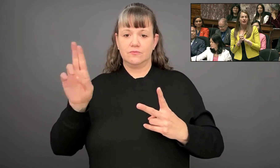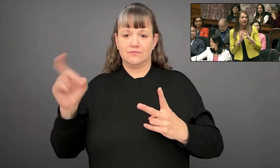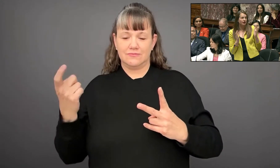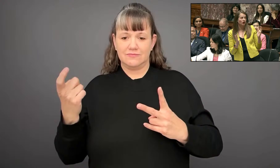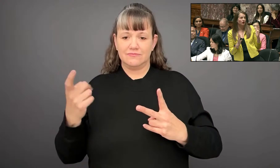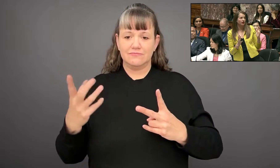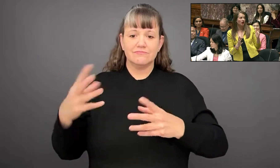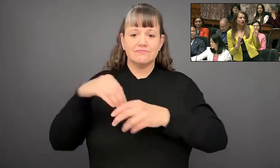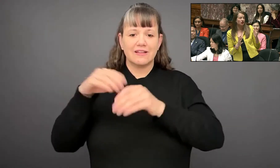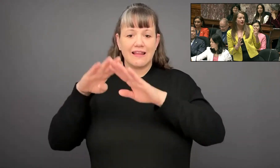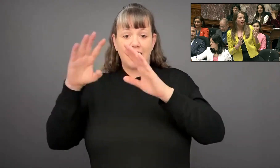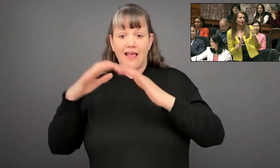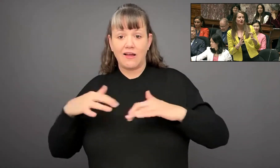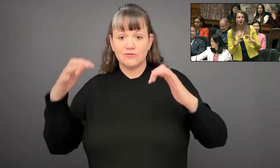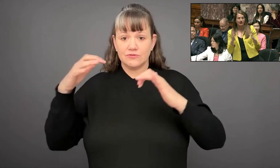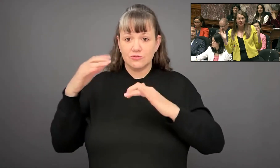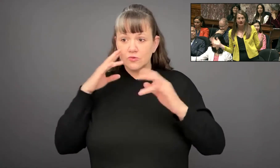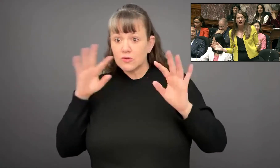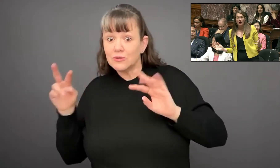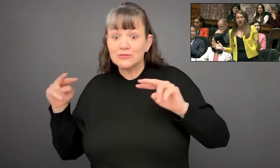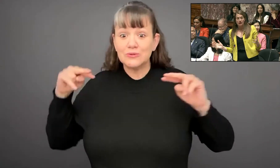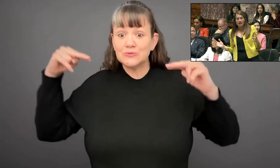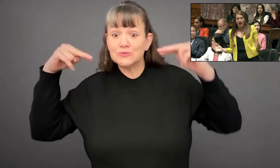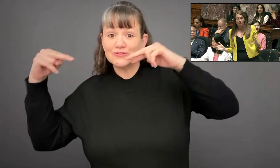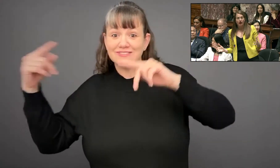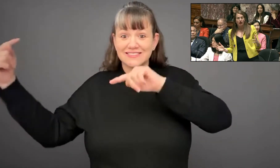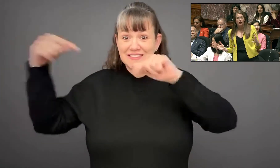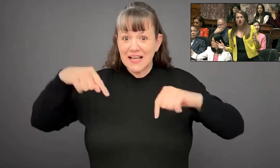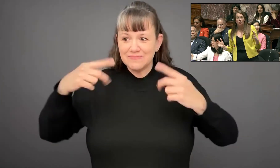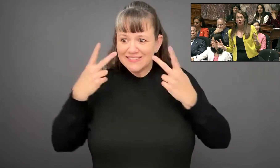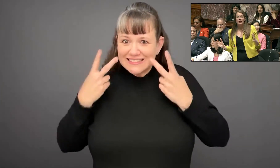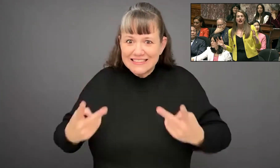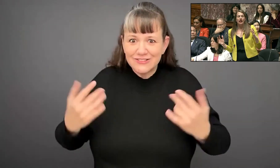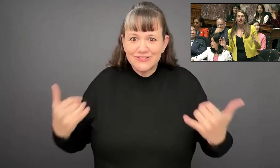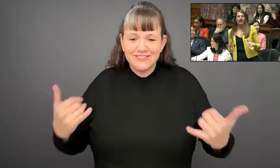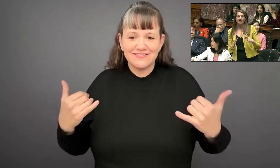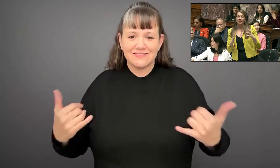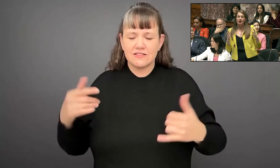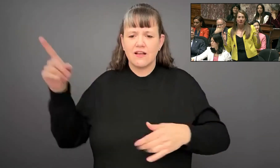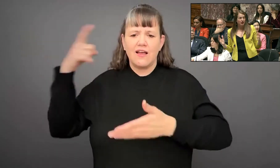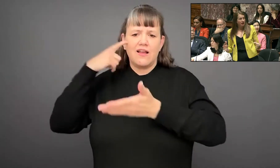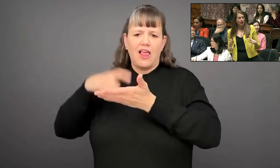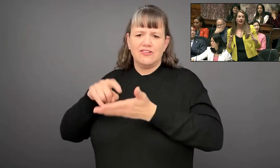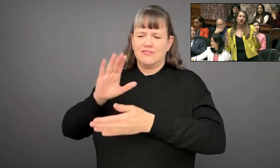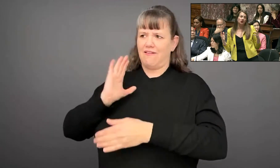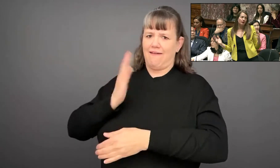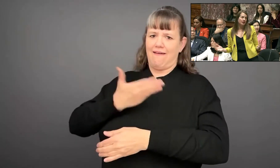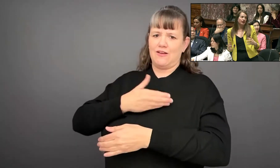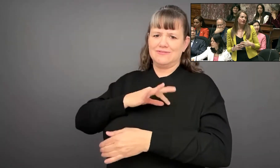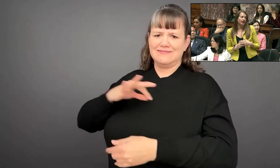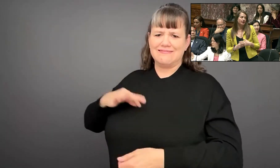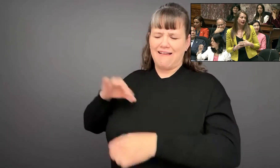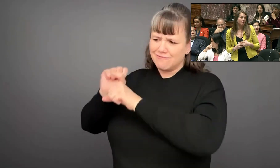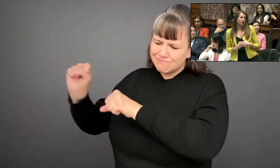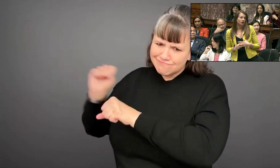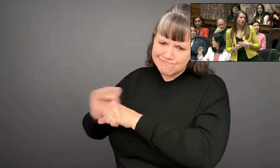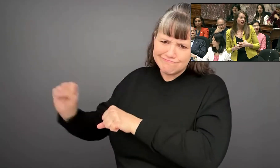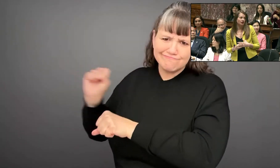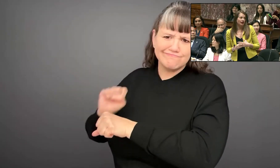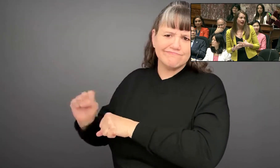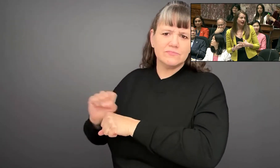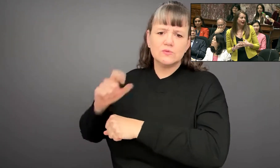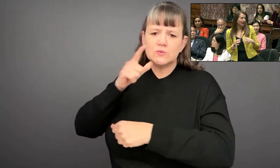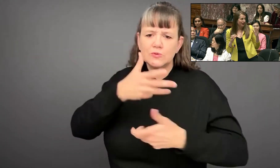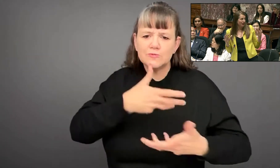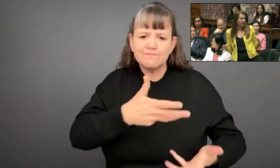have them here and want to acknowledge the important work that our staff all do in building relationships and advancing important